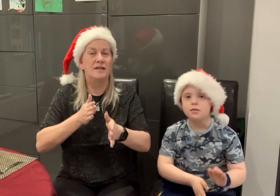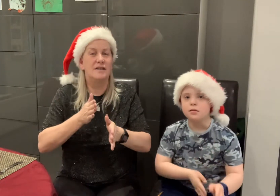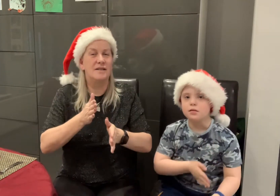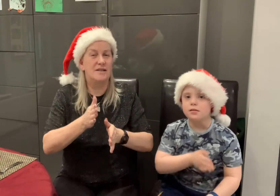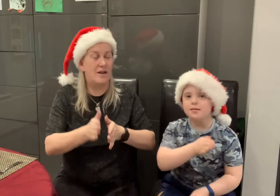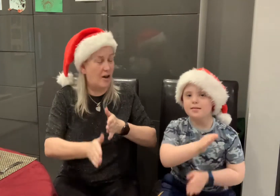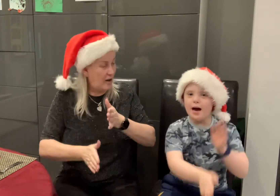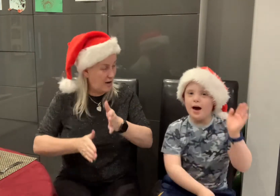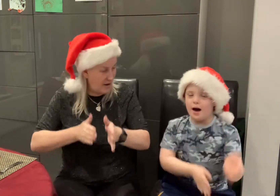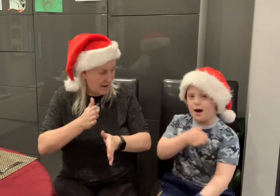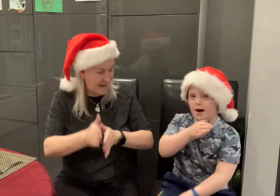sign